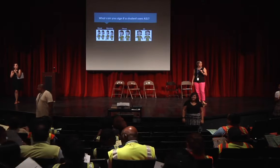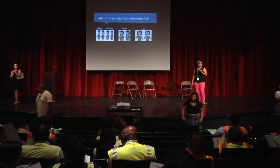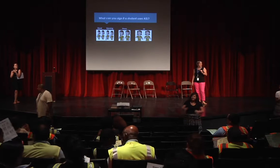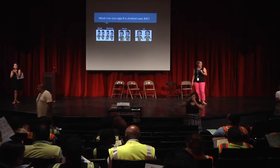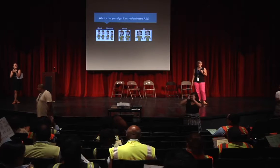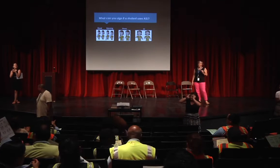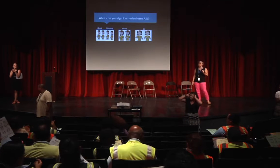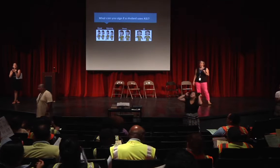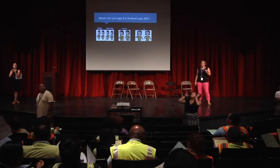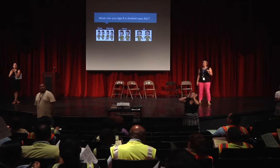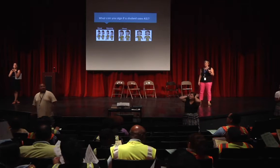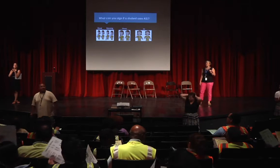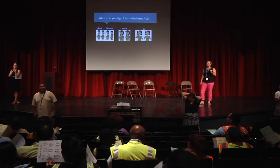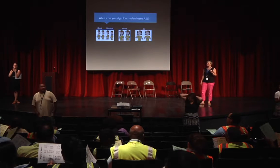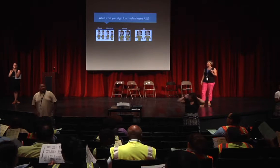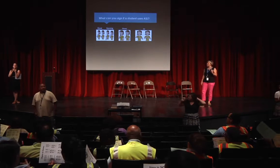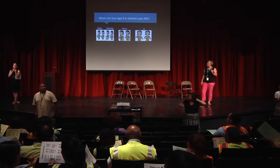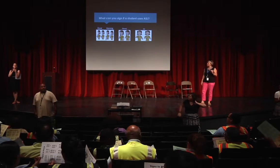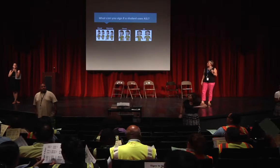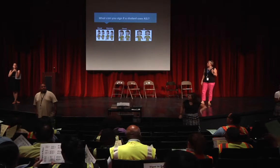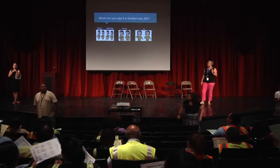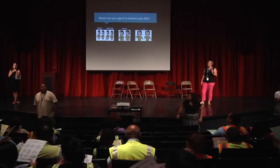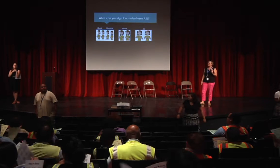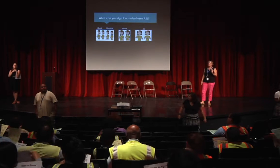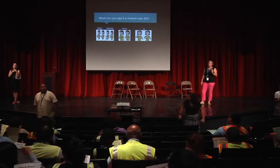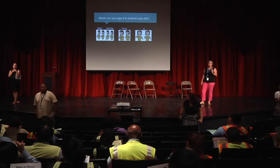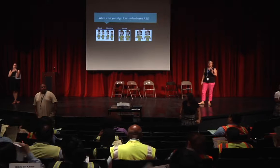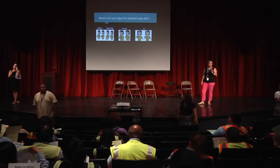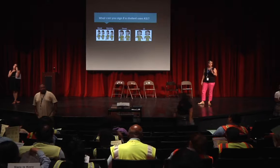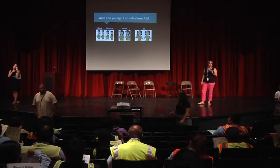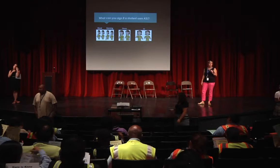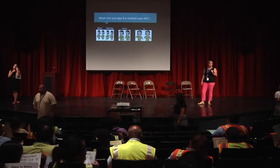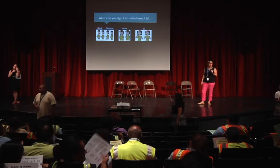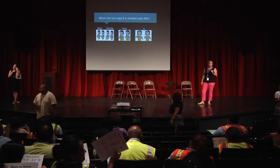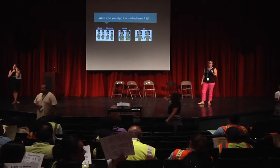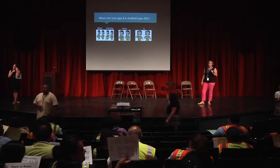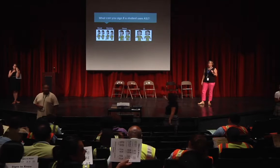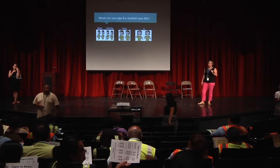You just passed out a few cards, and there are a few extra signs on there, so we'll go ahead and go through those.